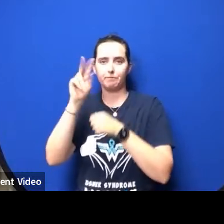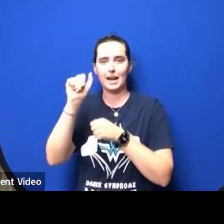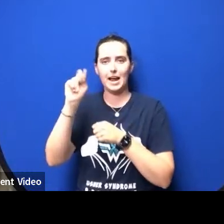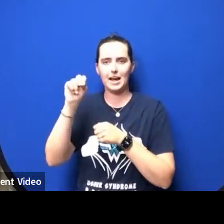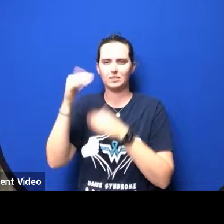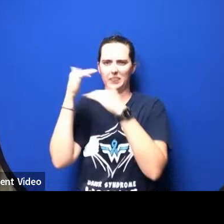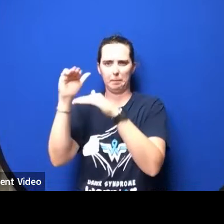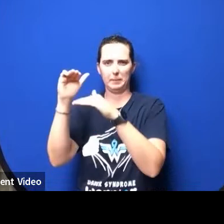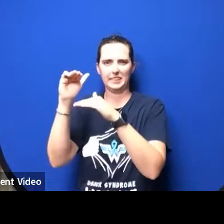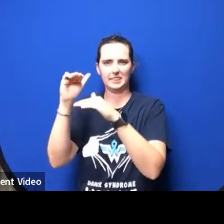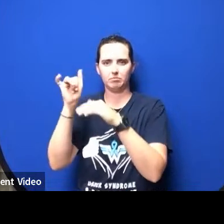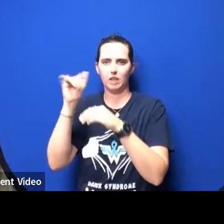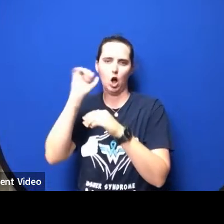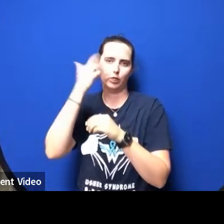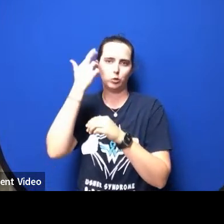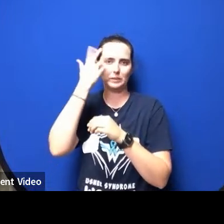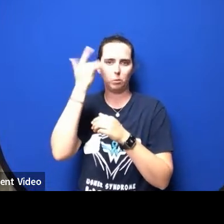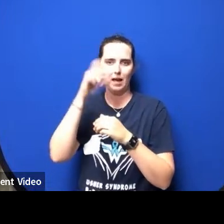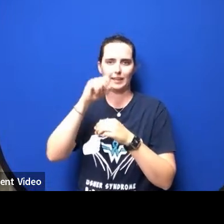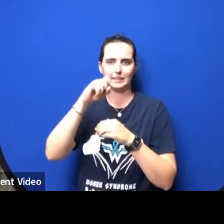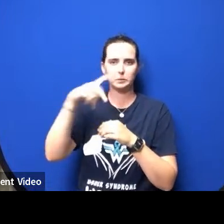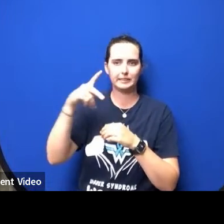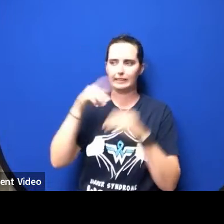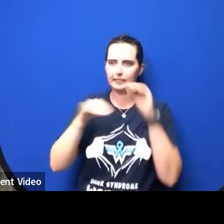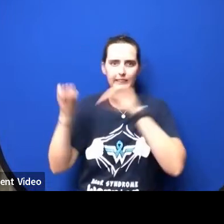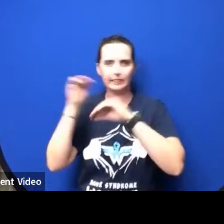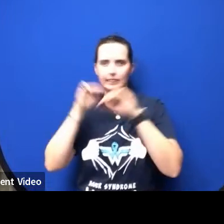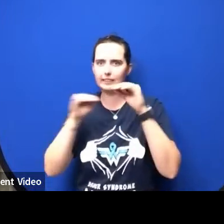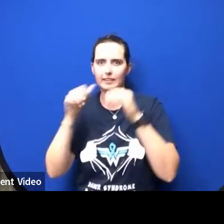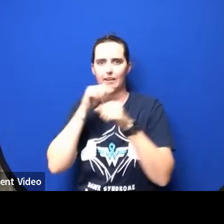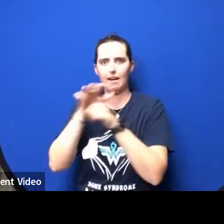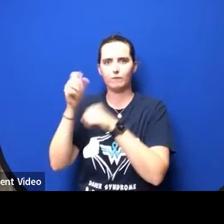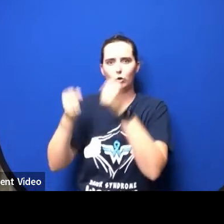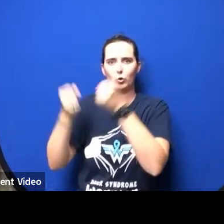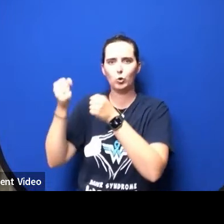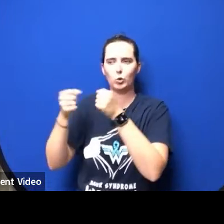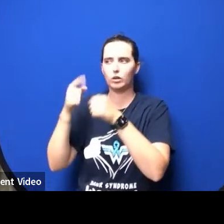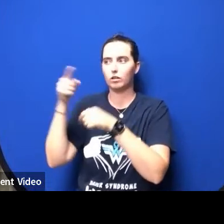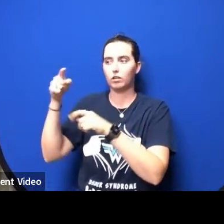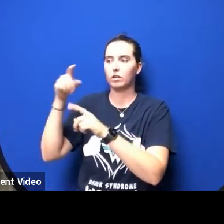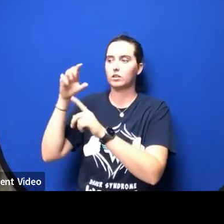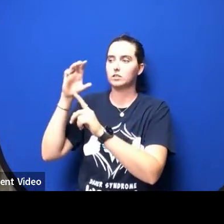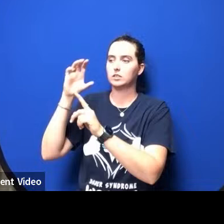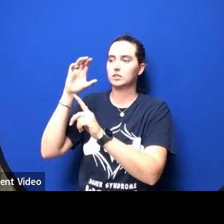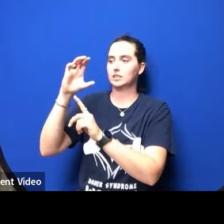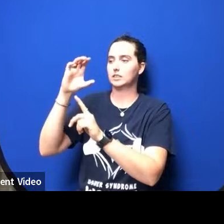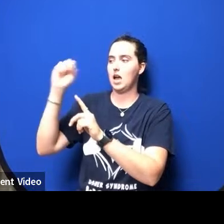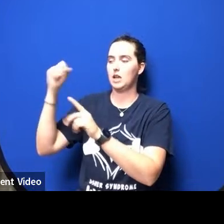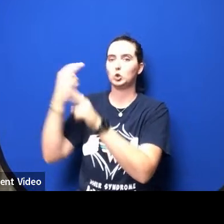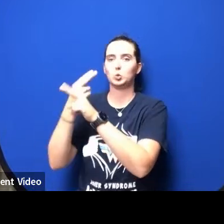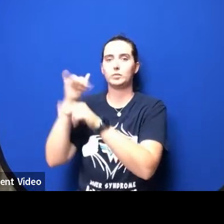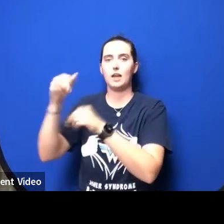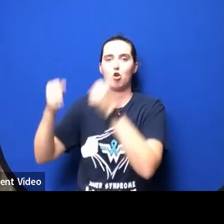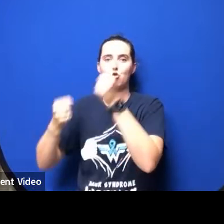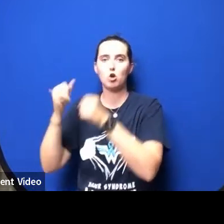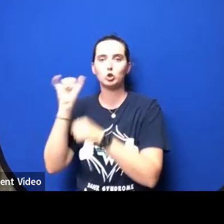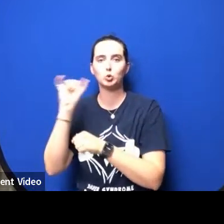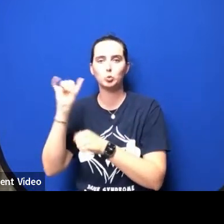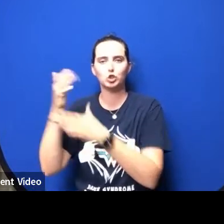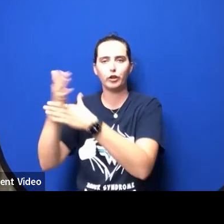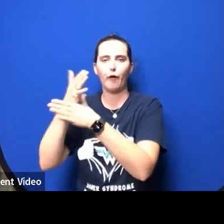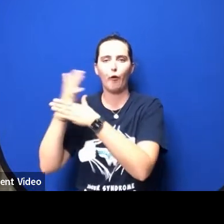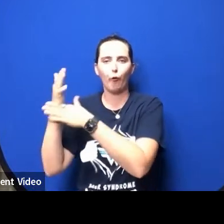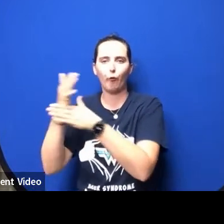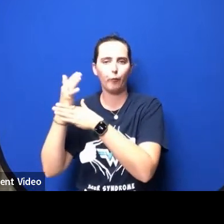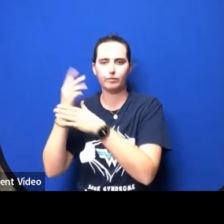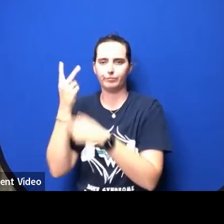that there are not enough vans. They have a limited number of vans, and that's another reason why they don't have enough SSPs.